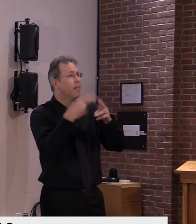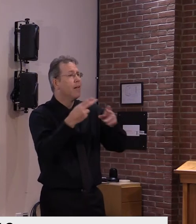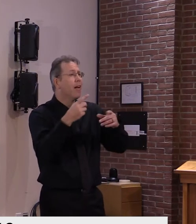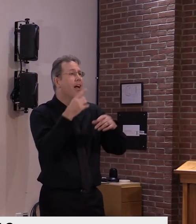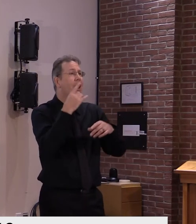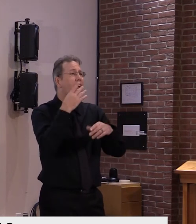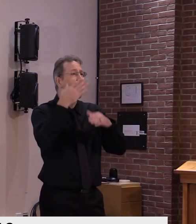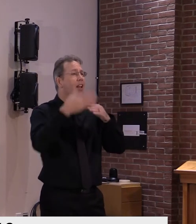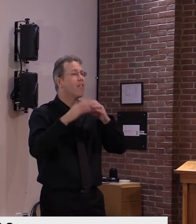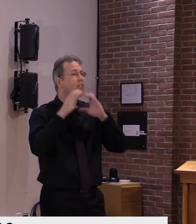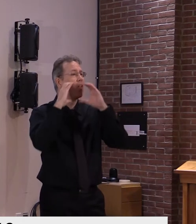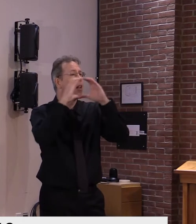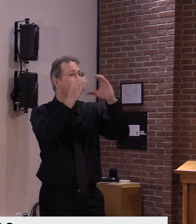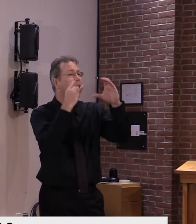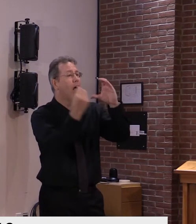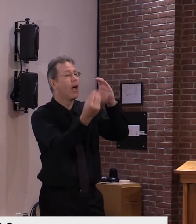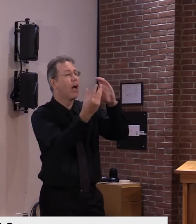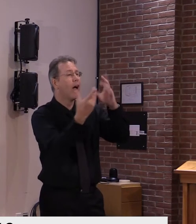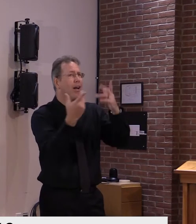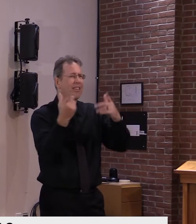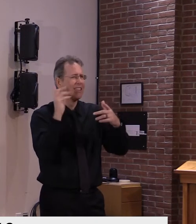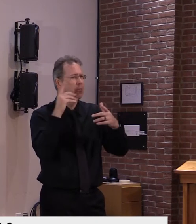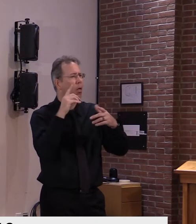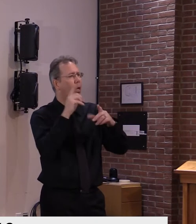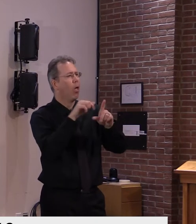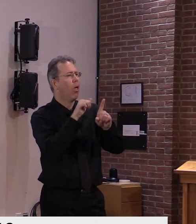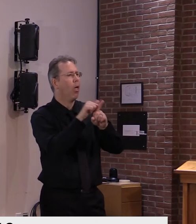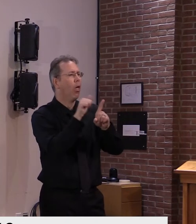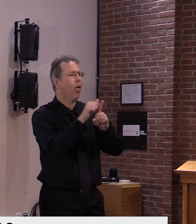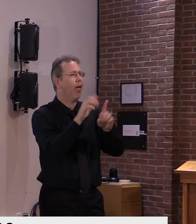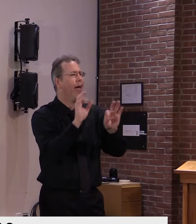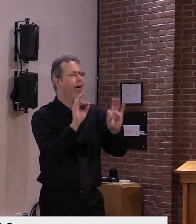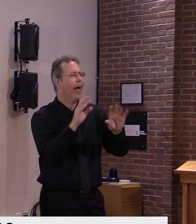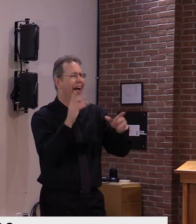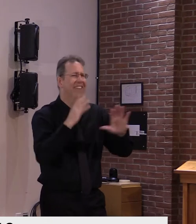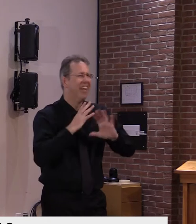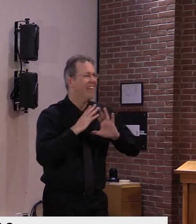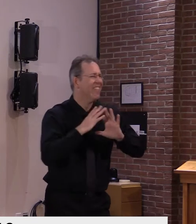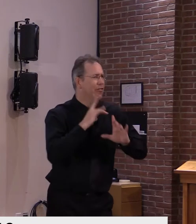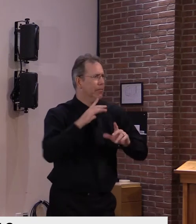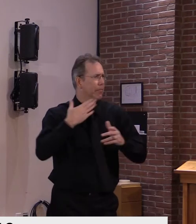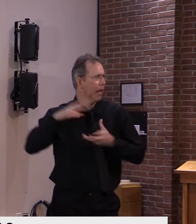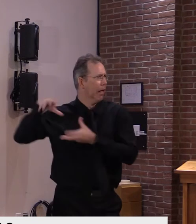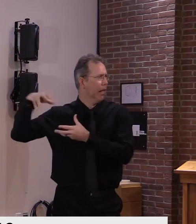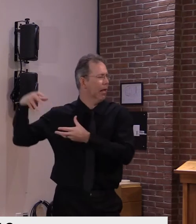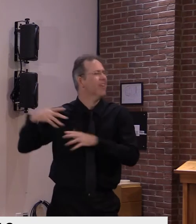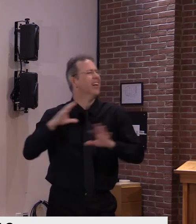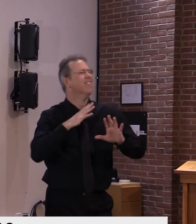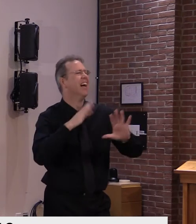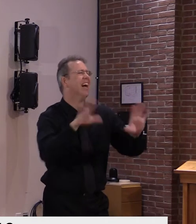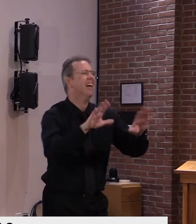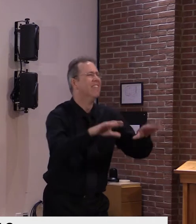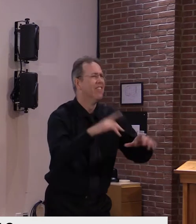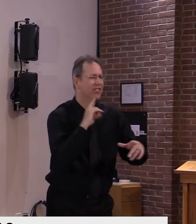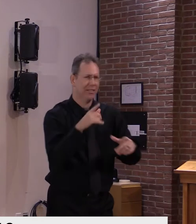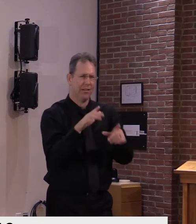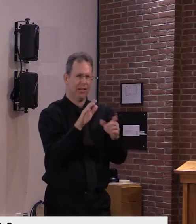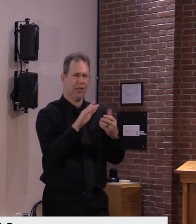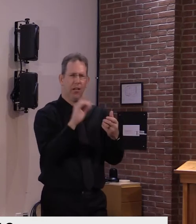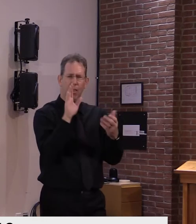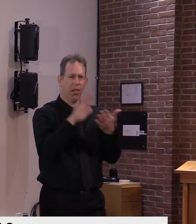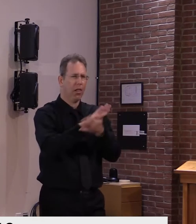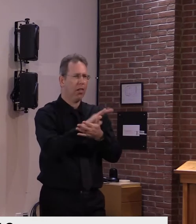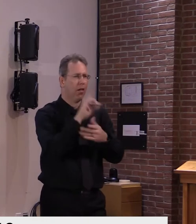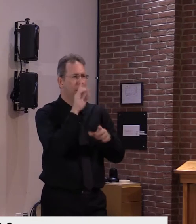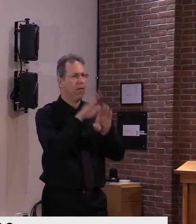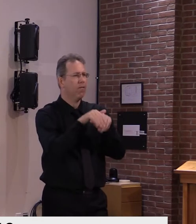believe, you know, with the vaccines that have come out at a record pace, this is really remarkable from, I